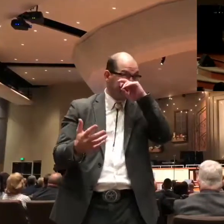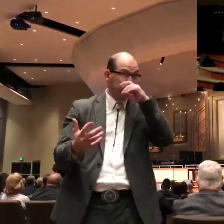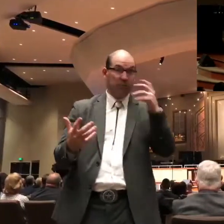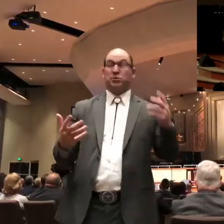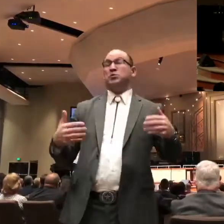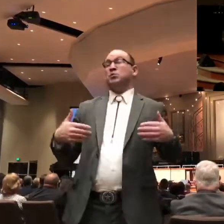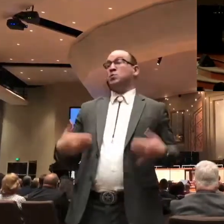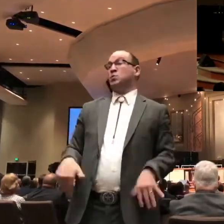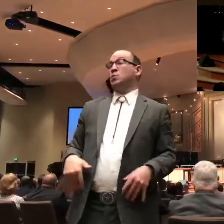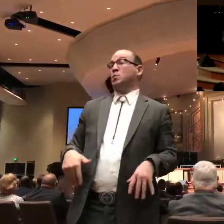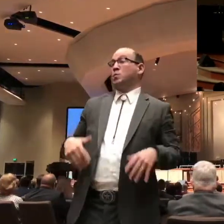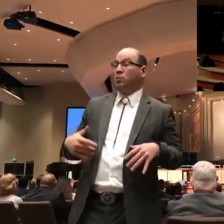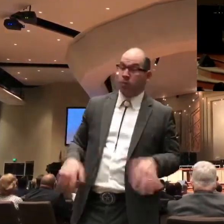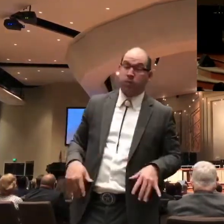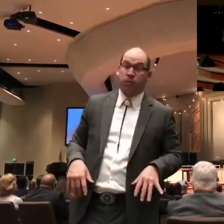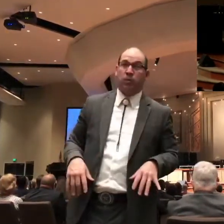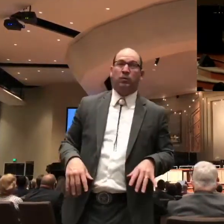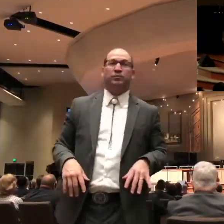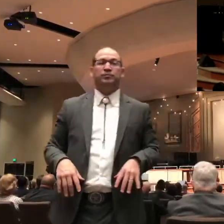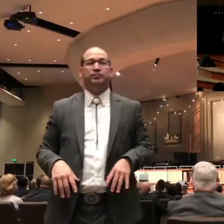vacation.